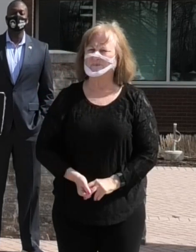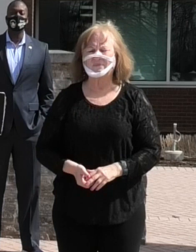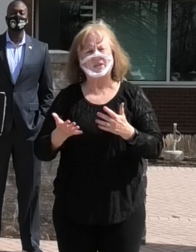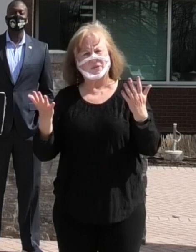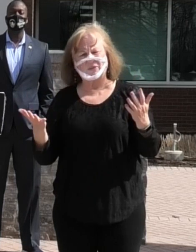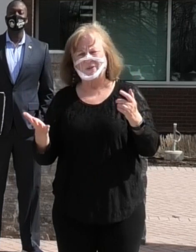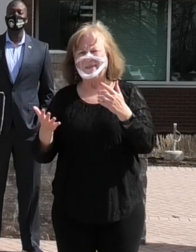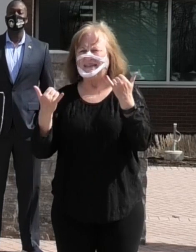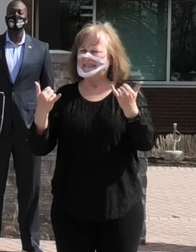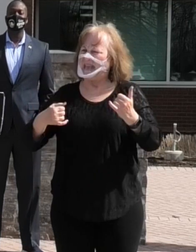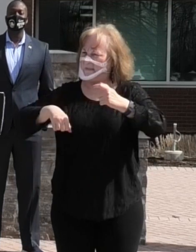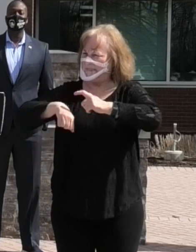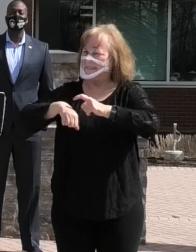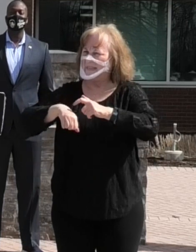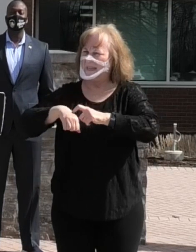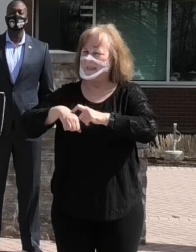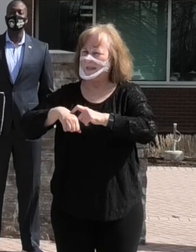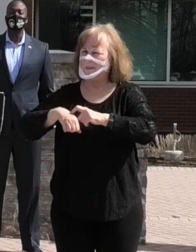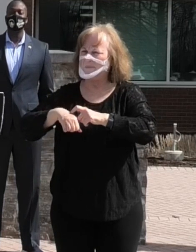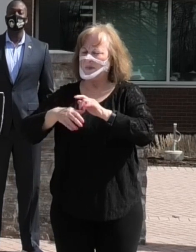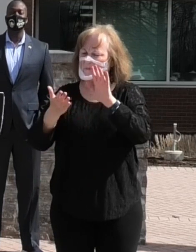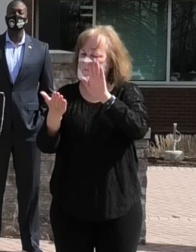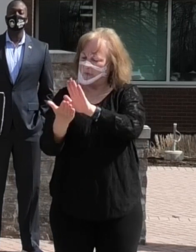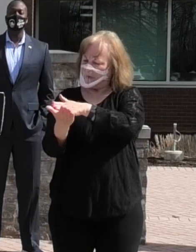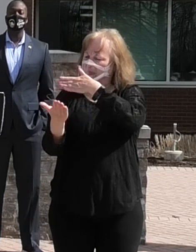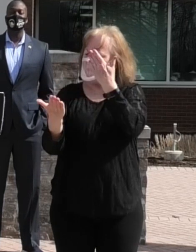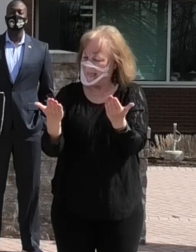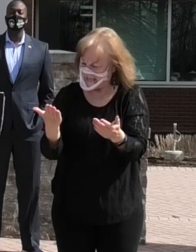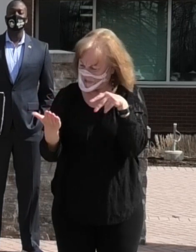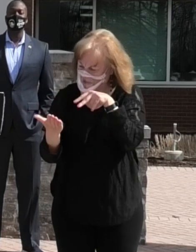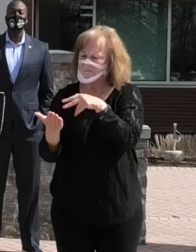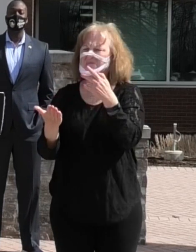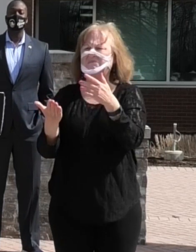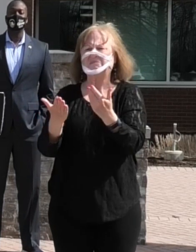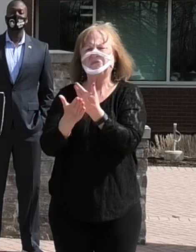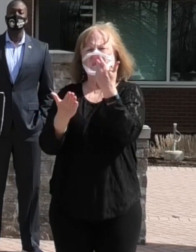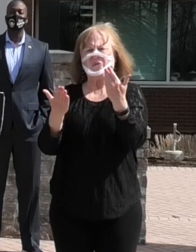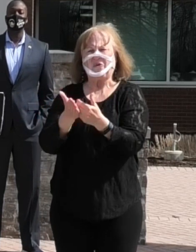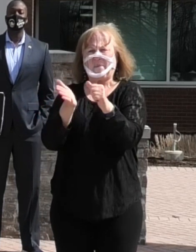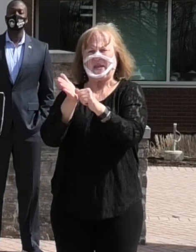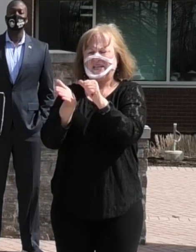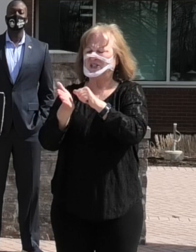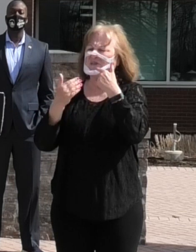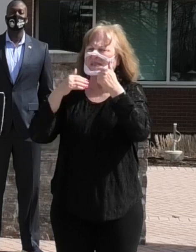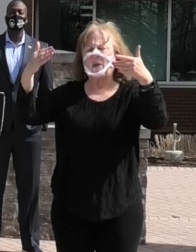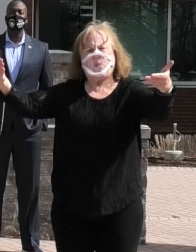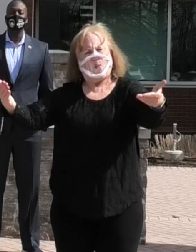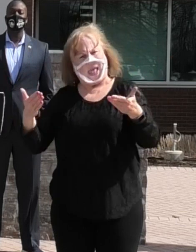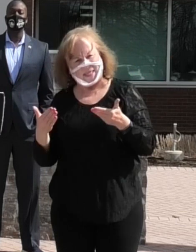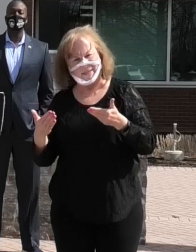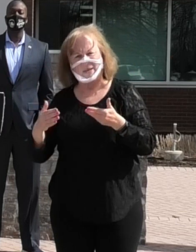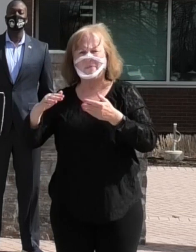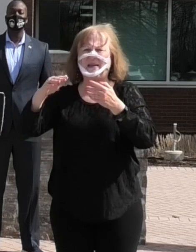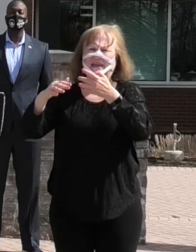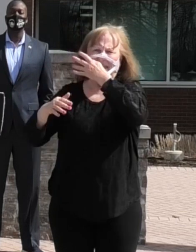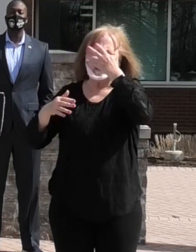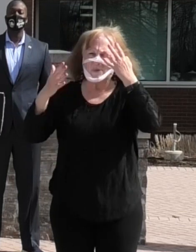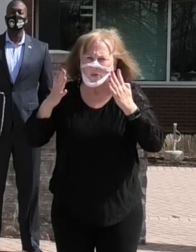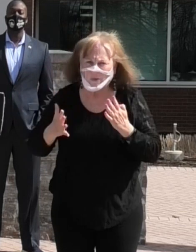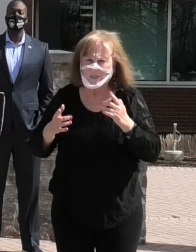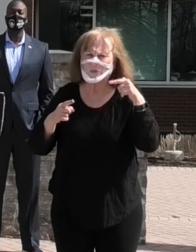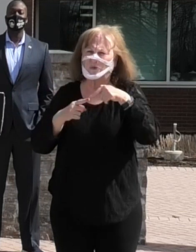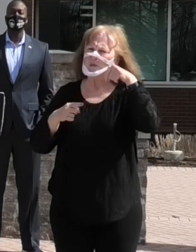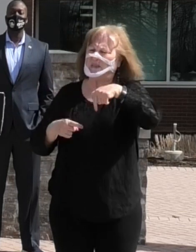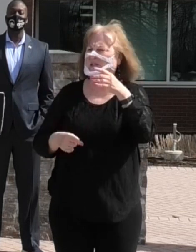So it's time to turn our page and to say, welcome immigrants to